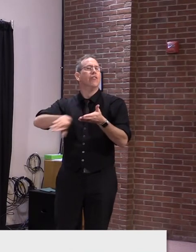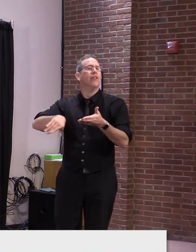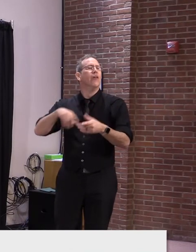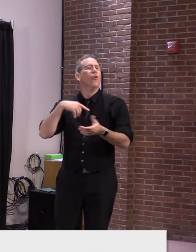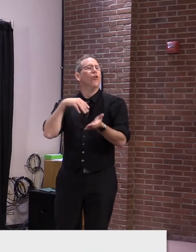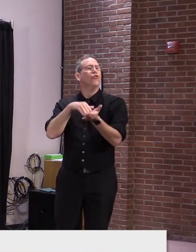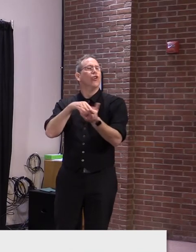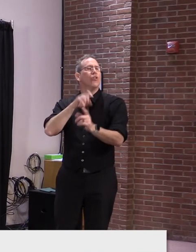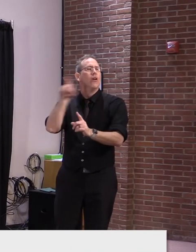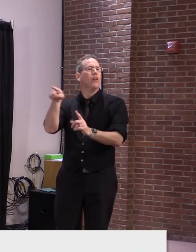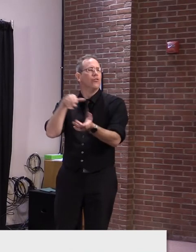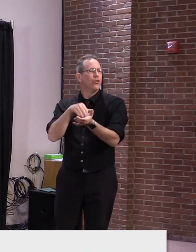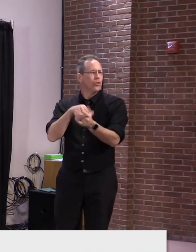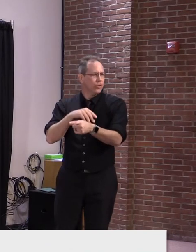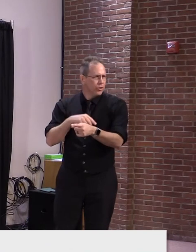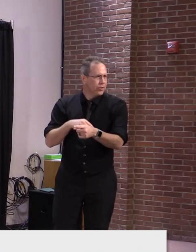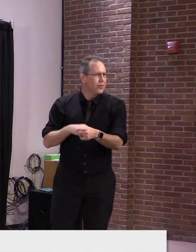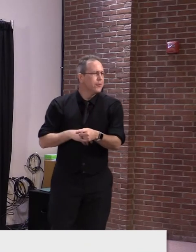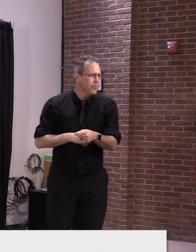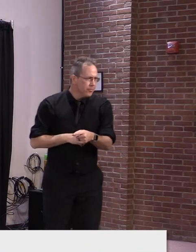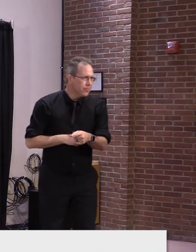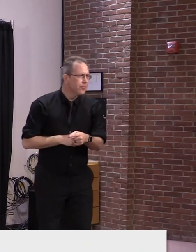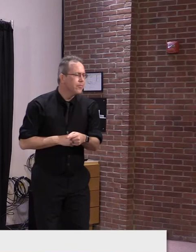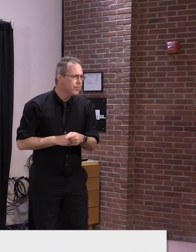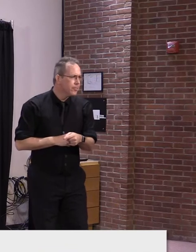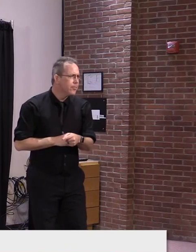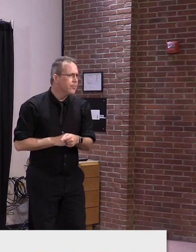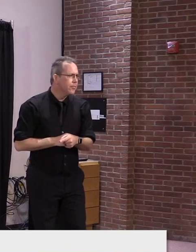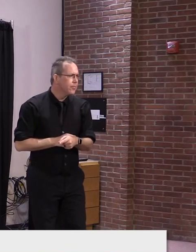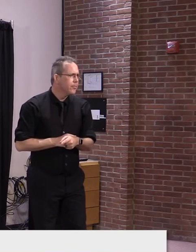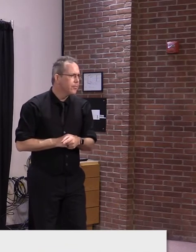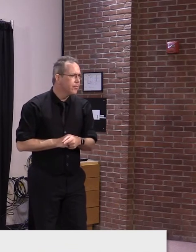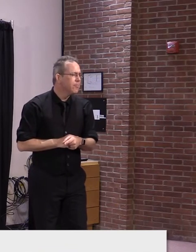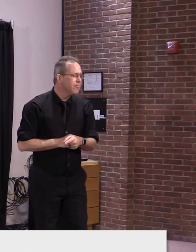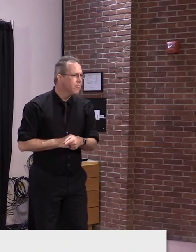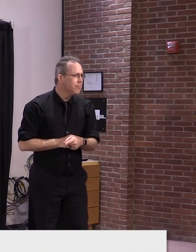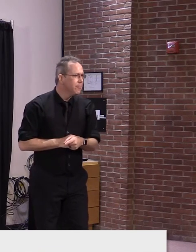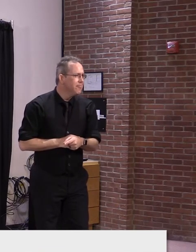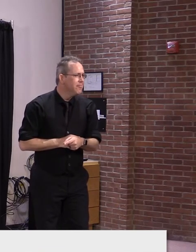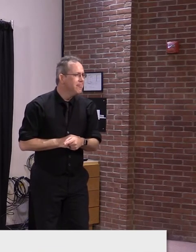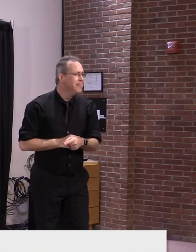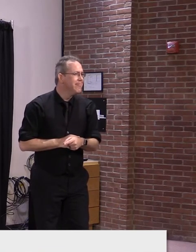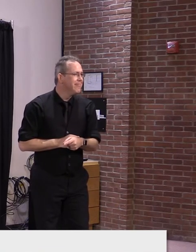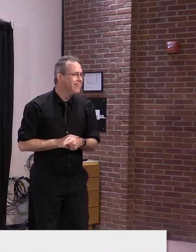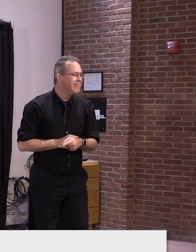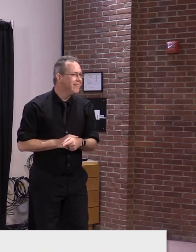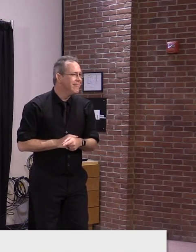got a Moderna vaccine. They got the second vaccine.